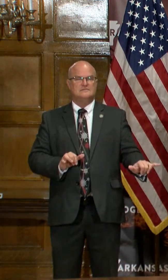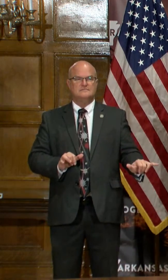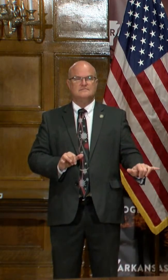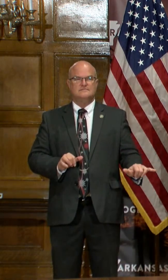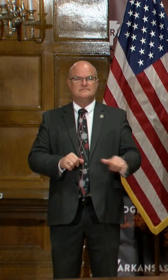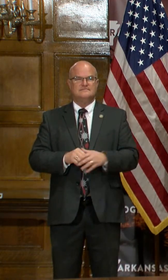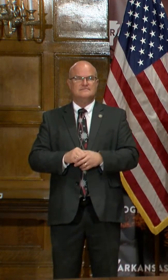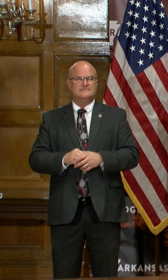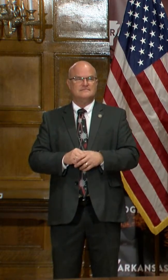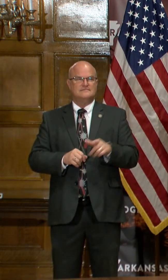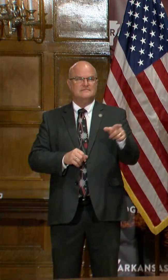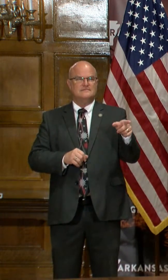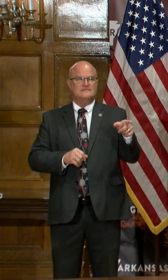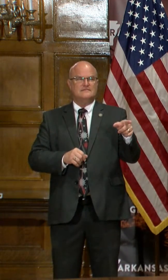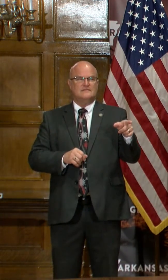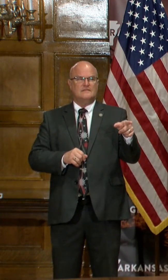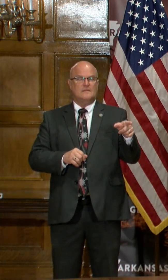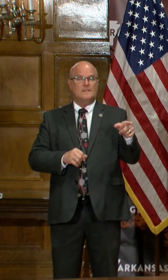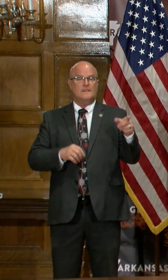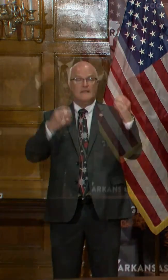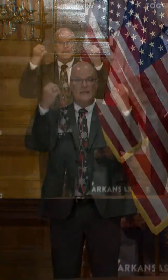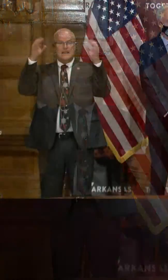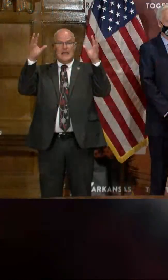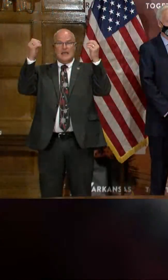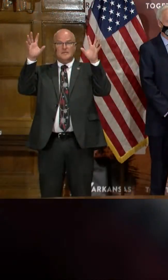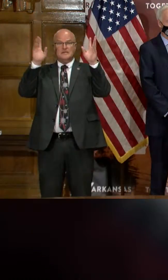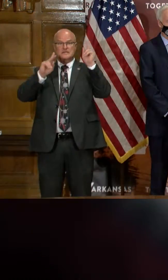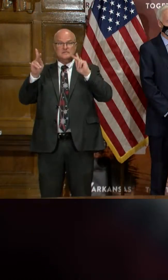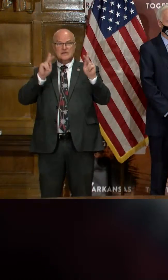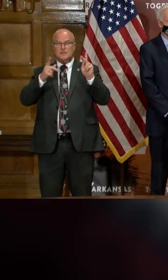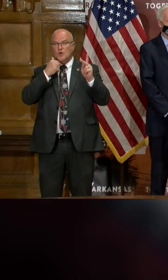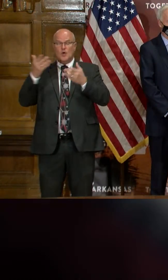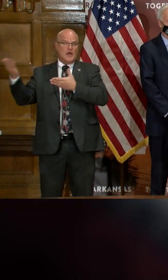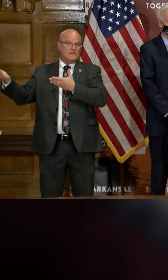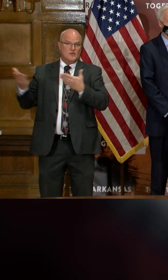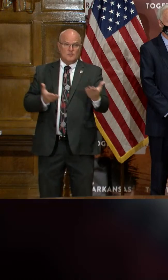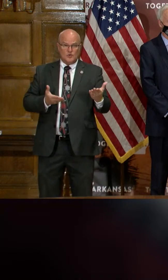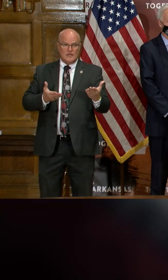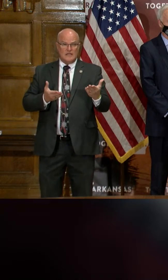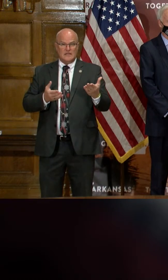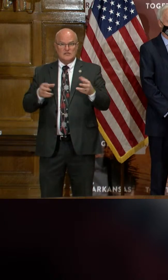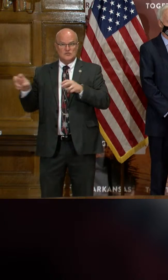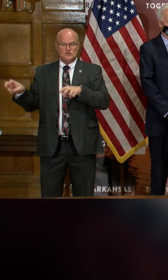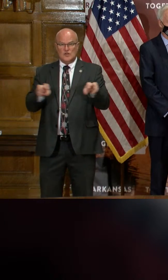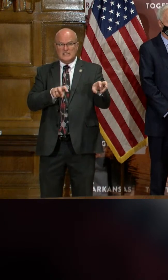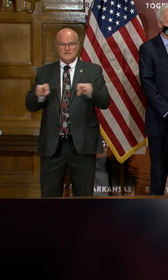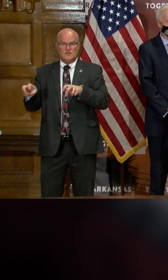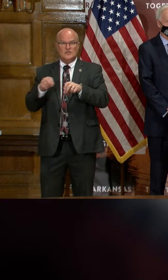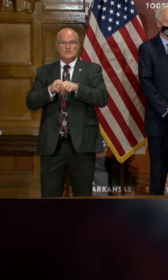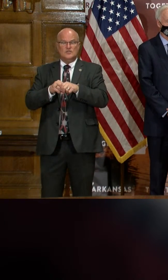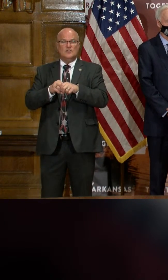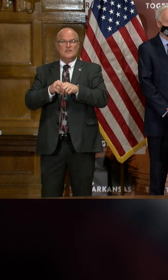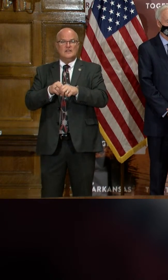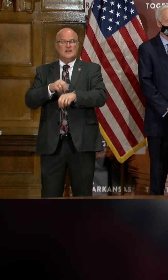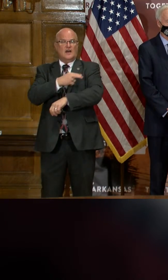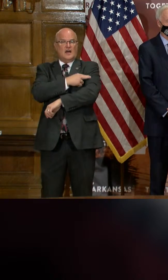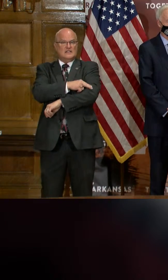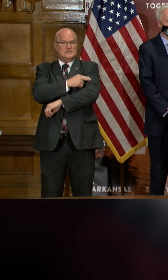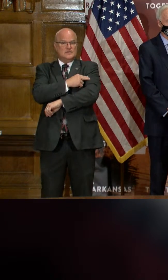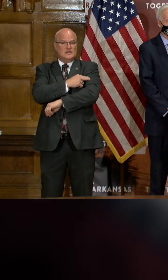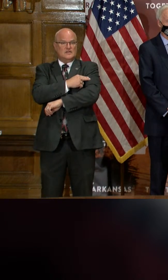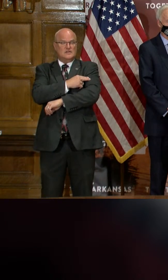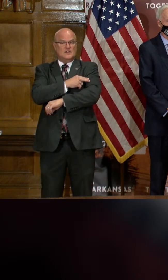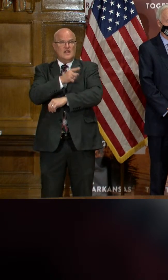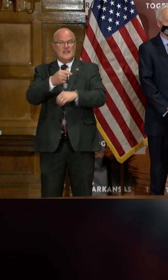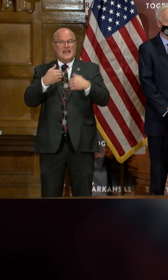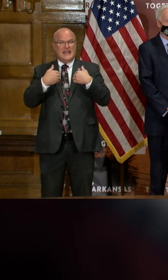okay. You are, the ambulance personnel and whoever transfers these patients via the TraumaCom, do